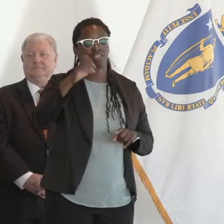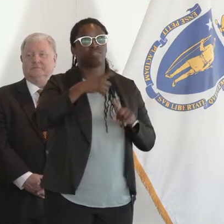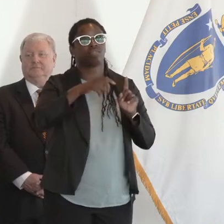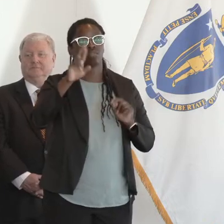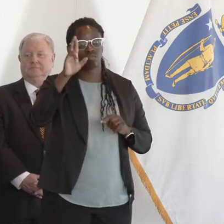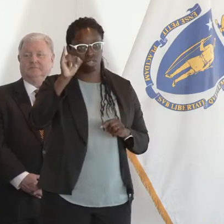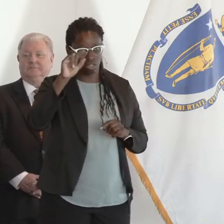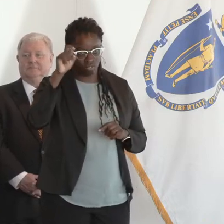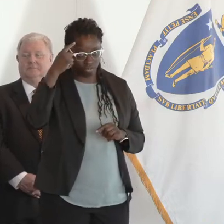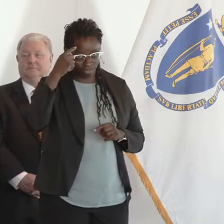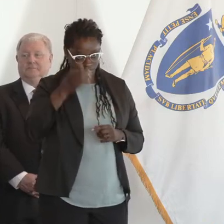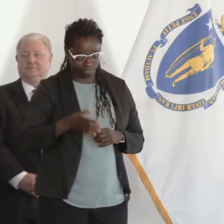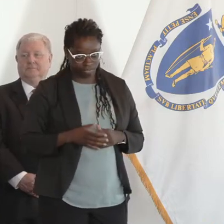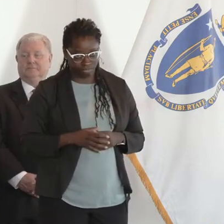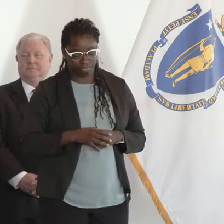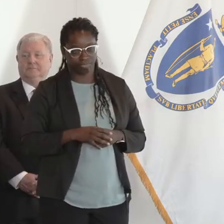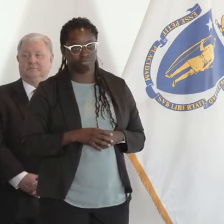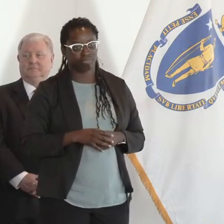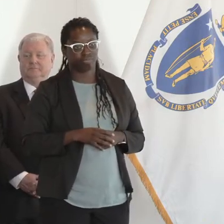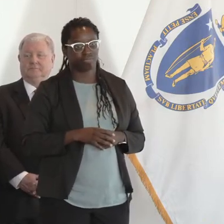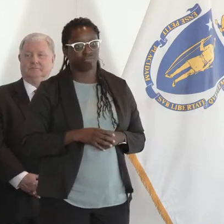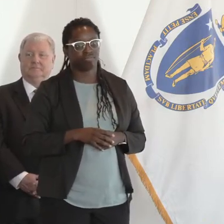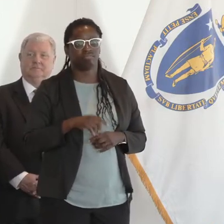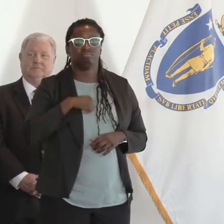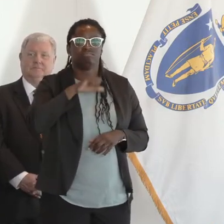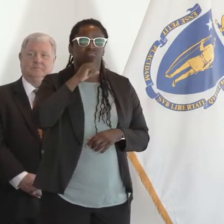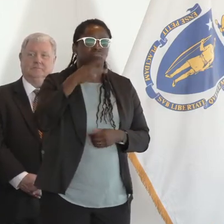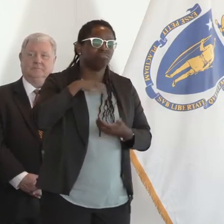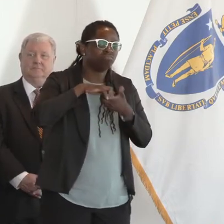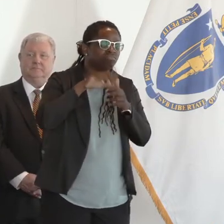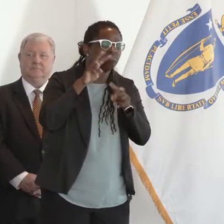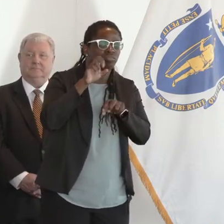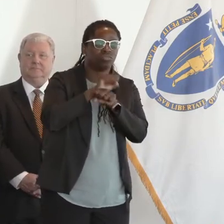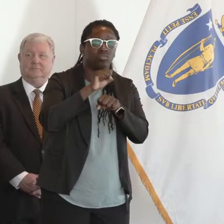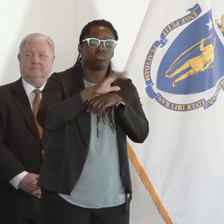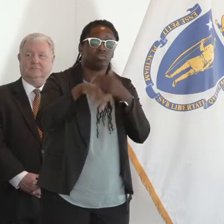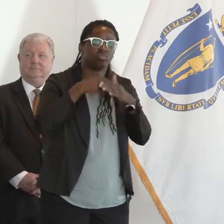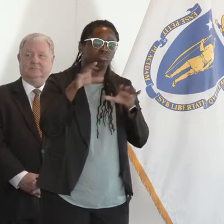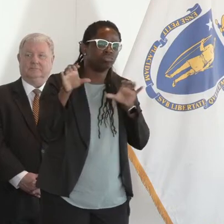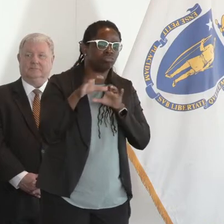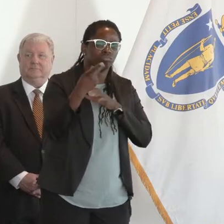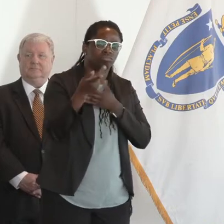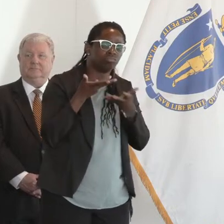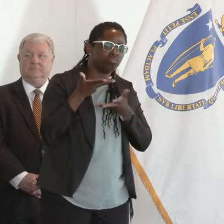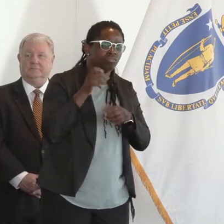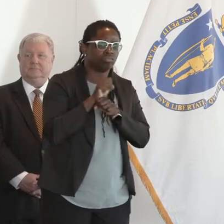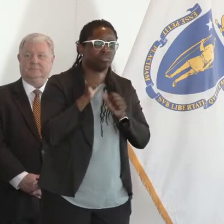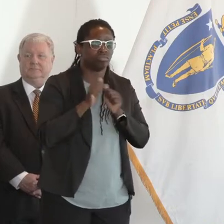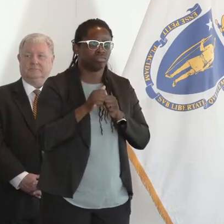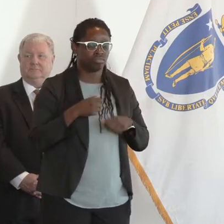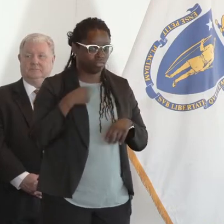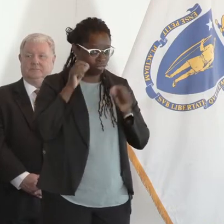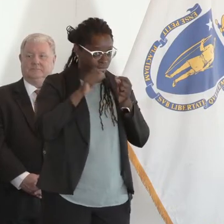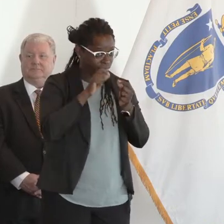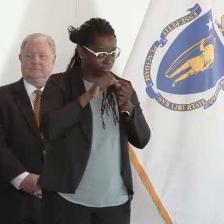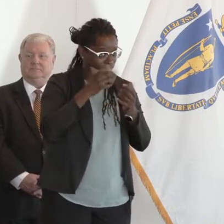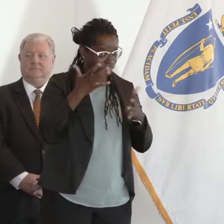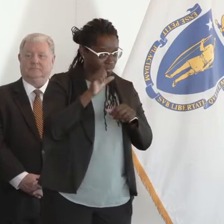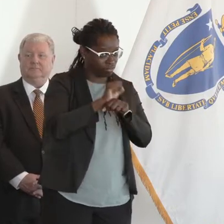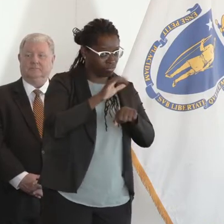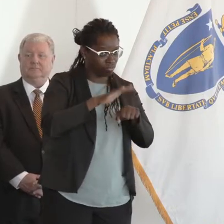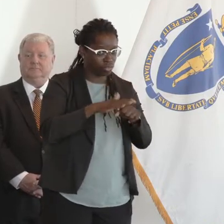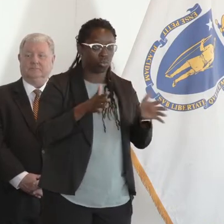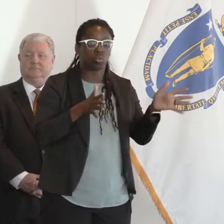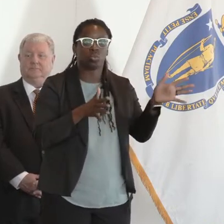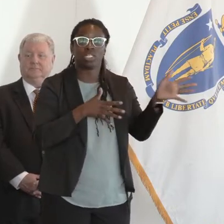Island, and look forward to all the work we're going to do together, especially on our new offshore wind project, Governor McKee.